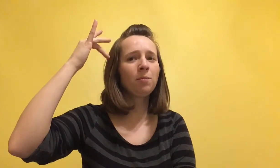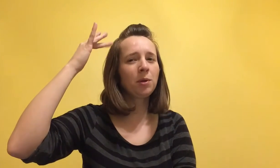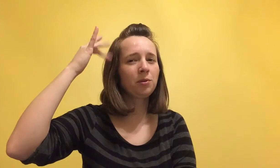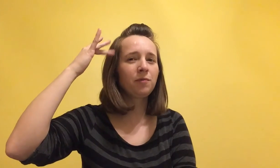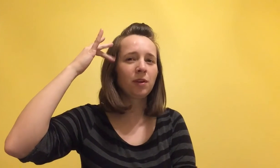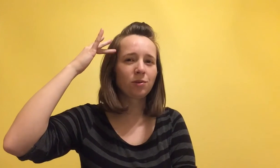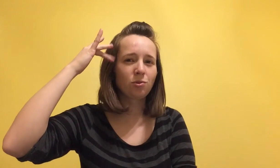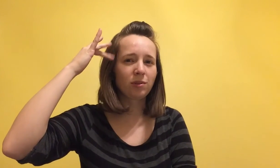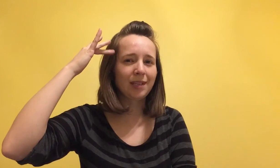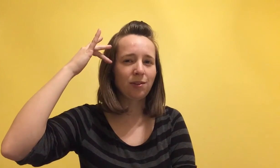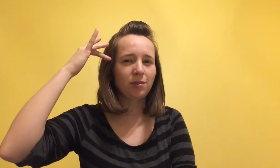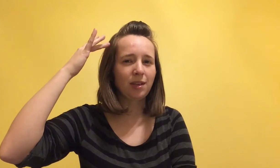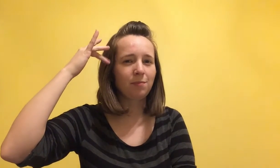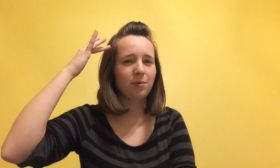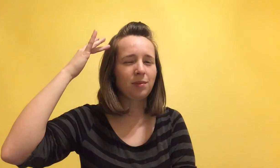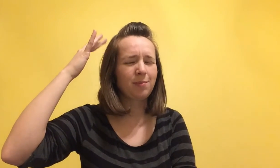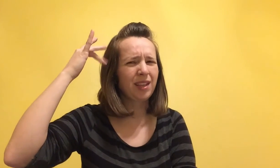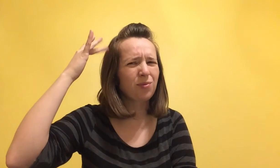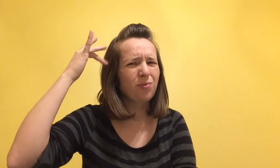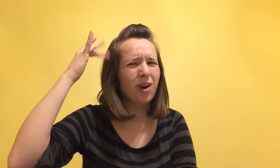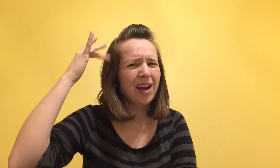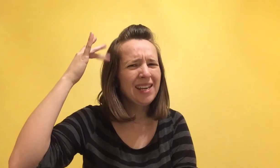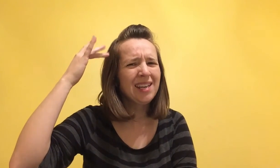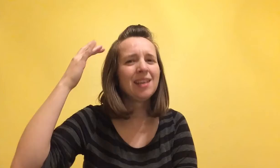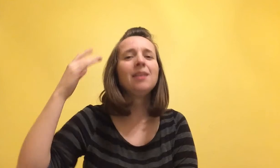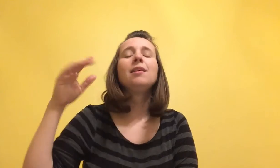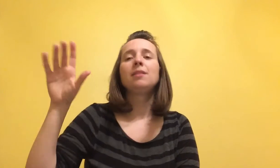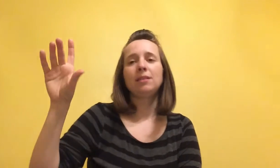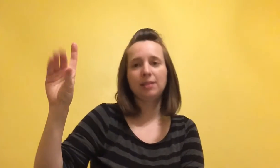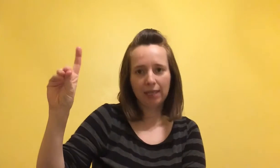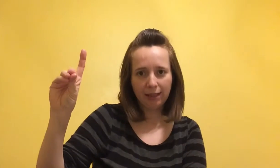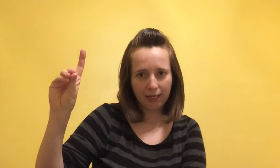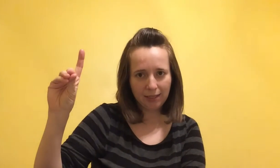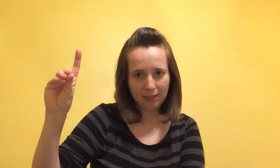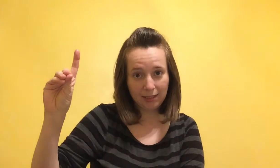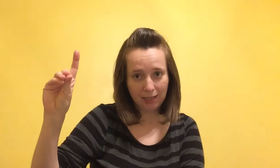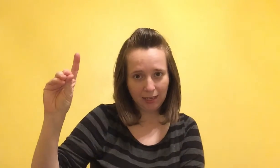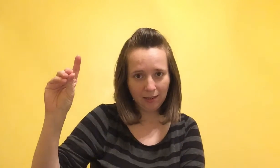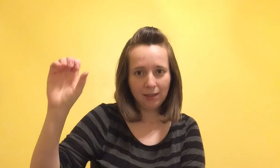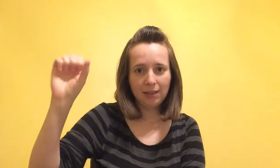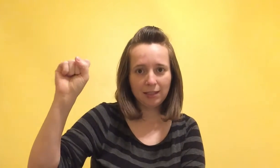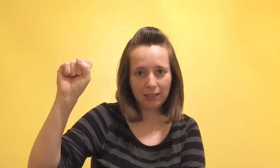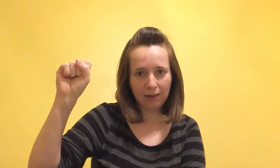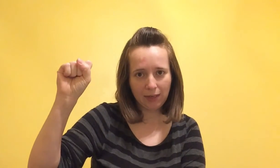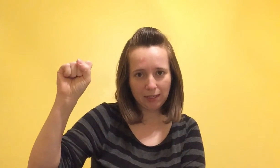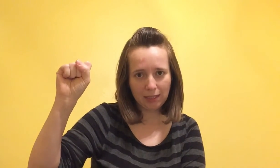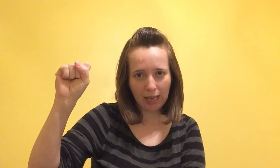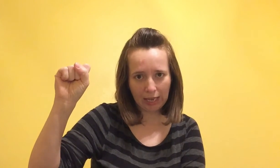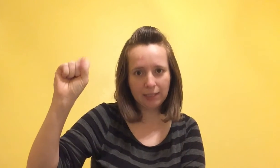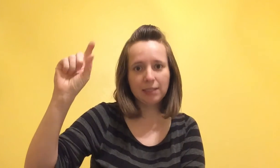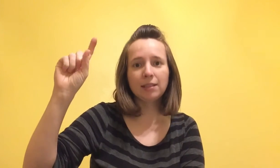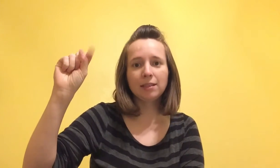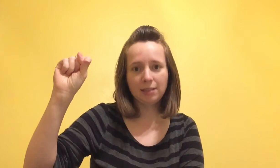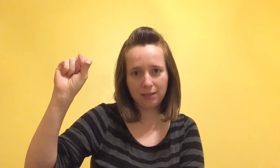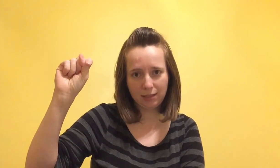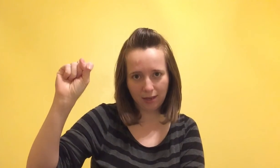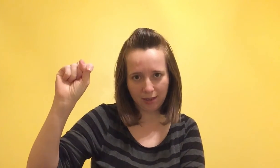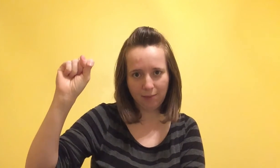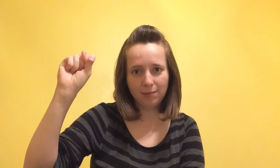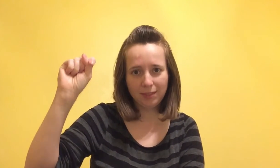middle finger towards like your temple. You'd be like Y, daylight, D, savings, S, time,